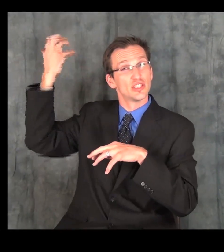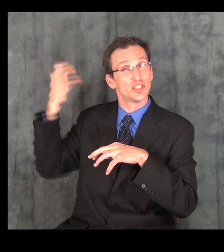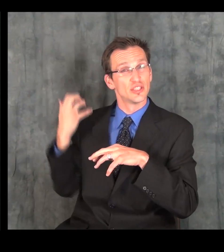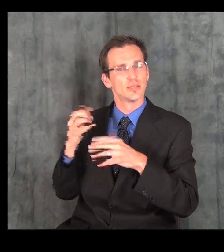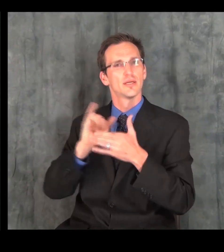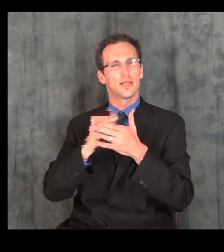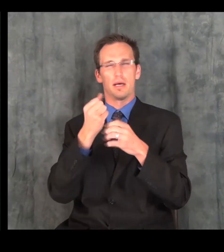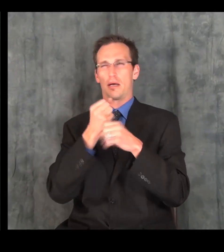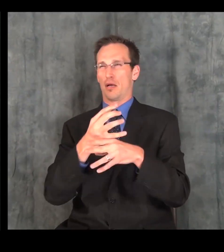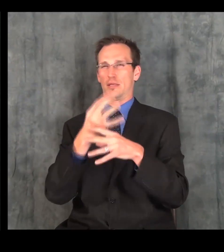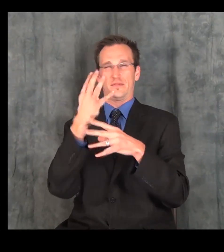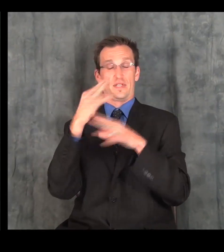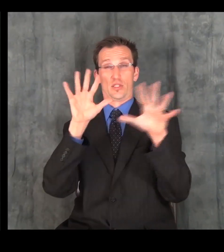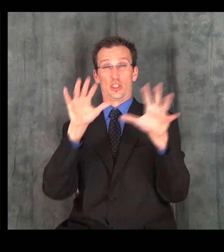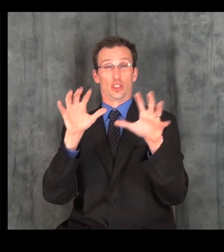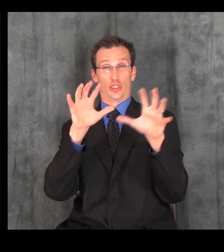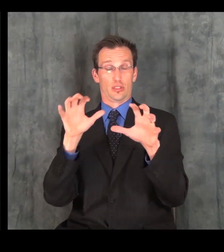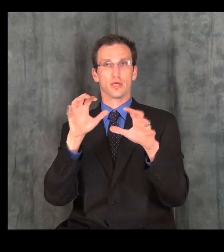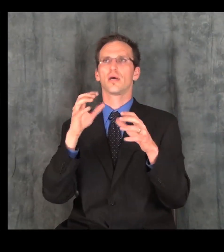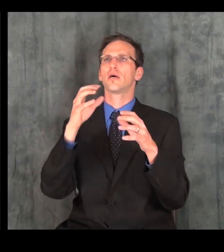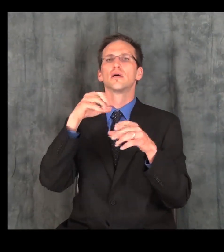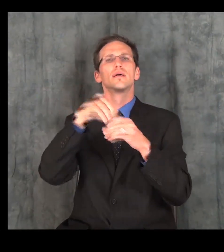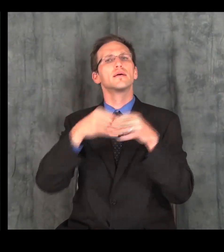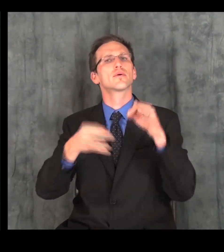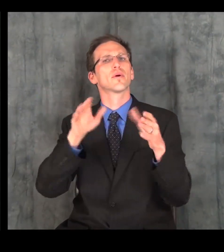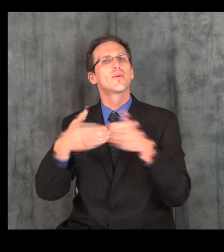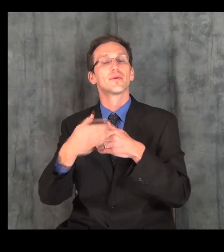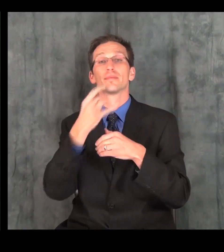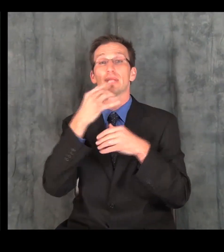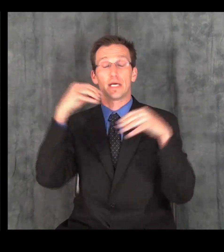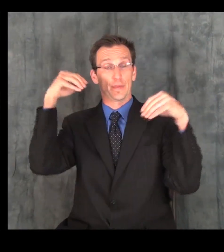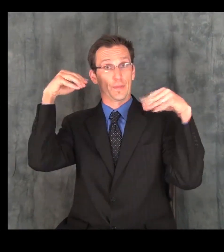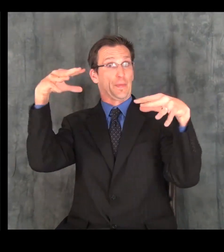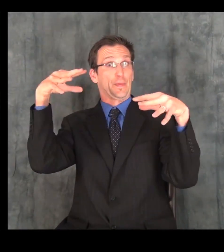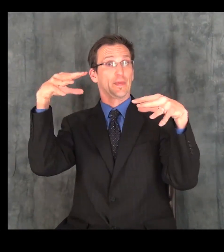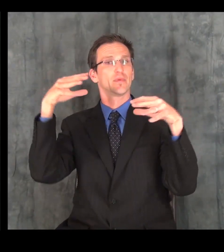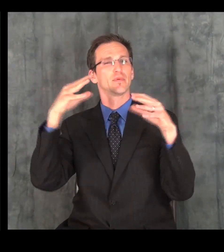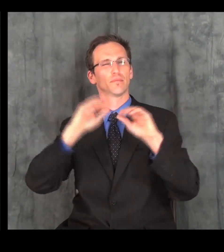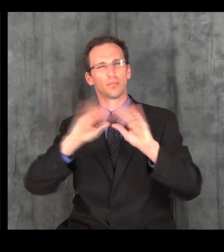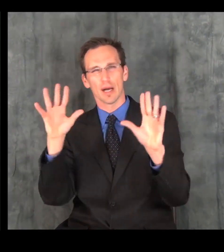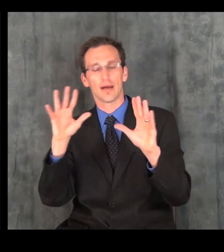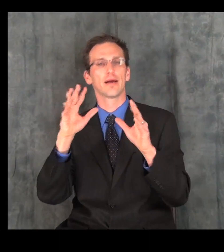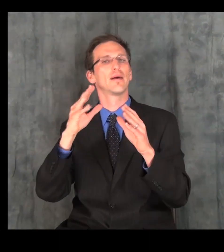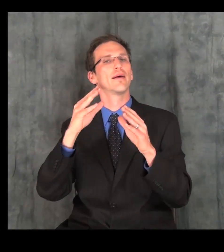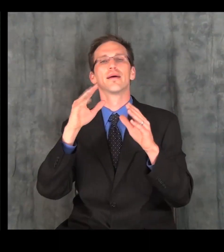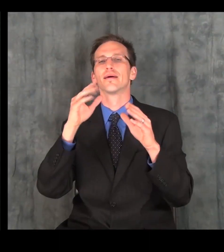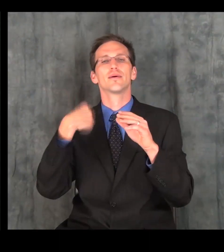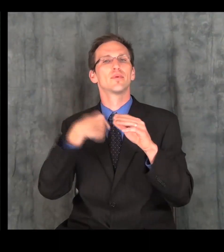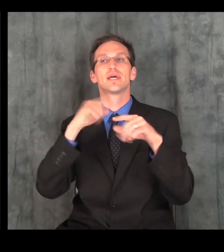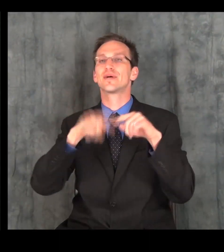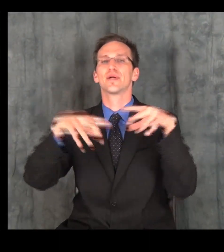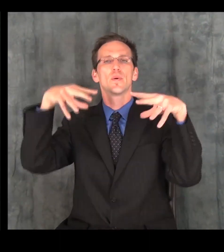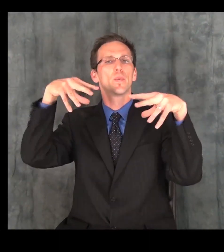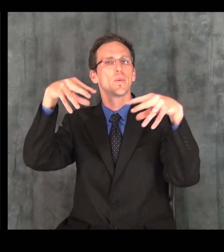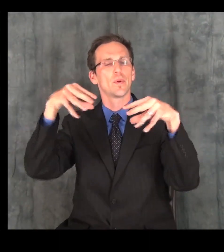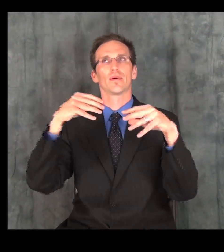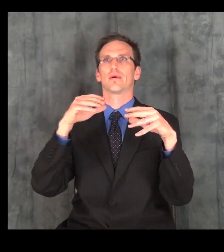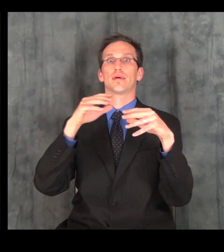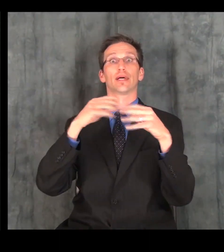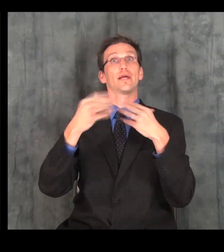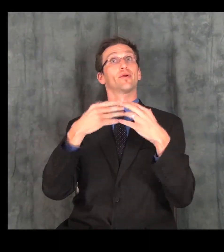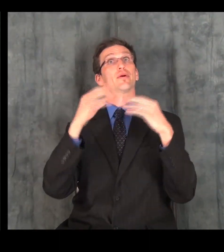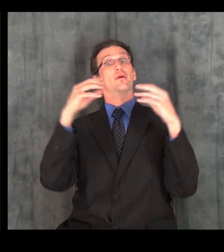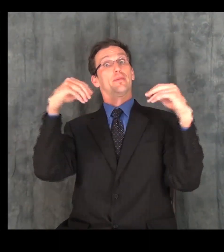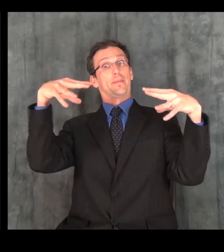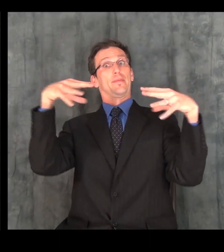in the courtroom was quite bright, and there was only one setting, it was kind of on or off. And for the purposes of the video cameras, when you're actually